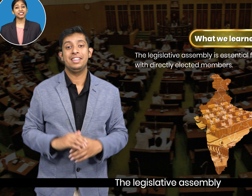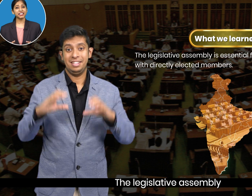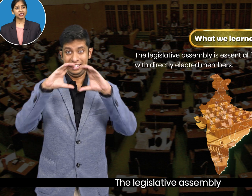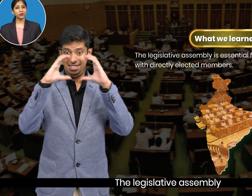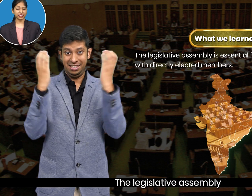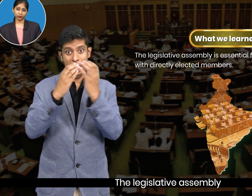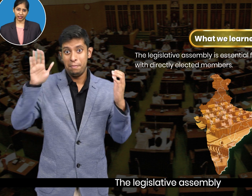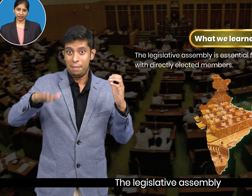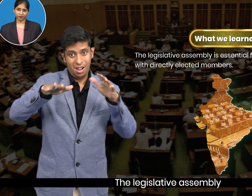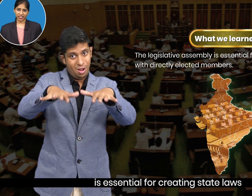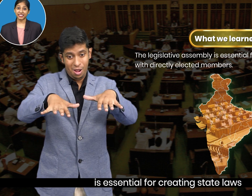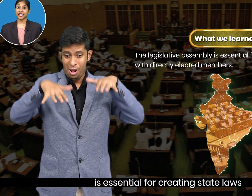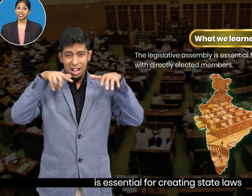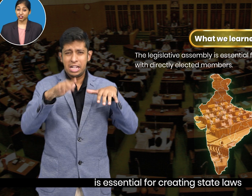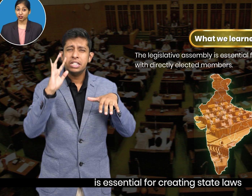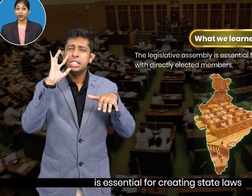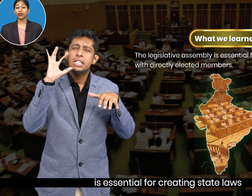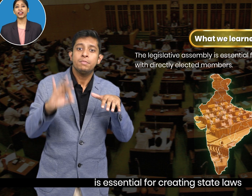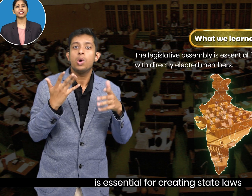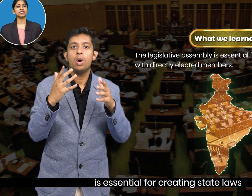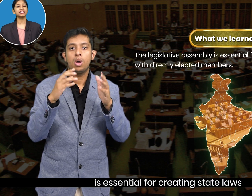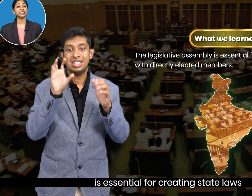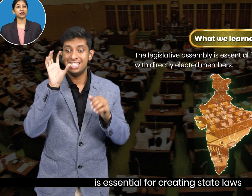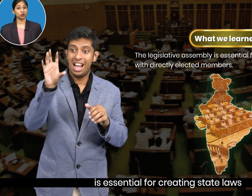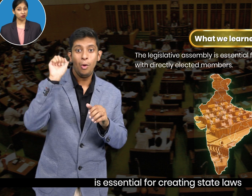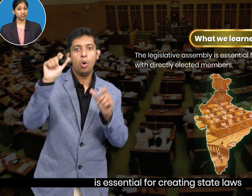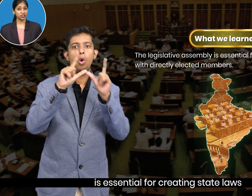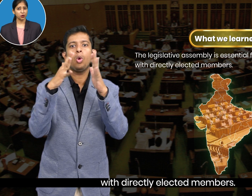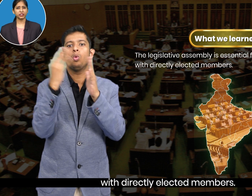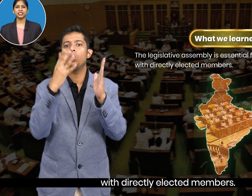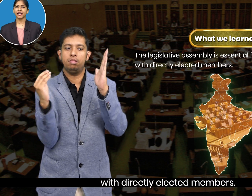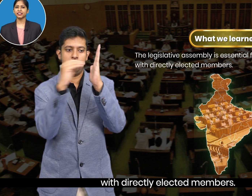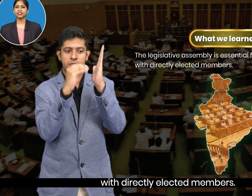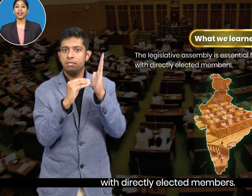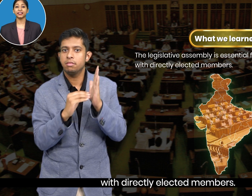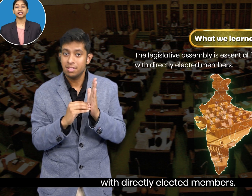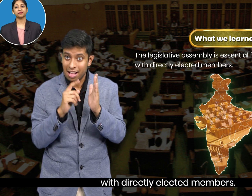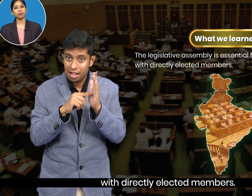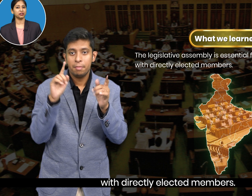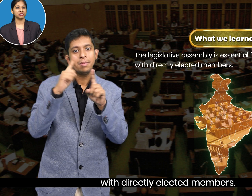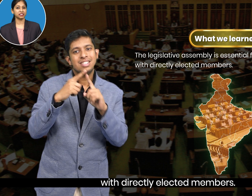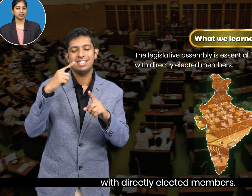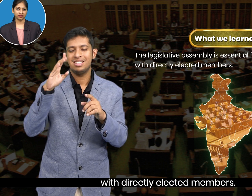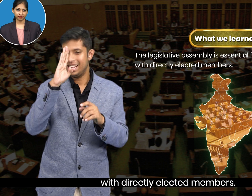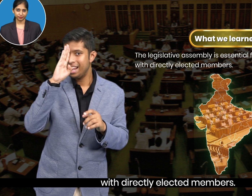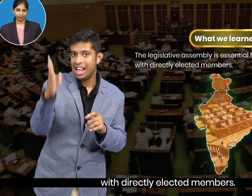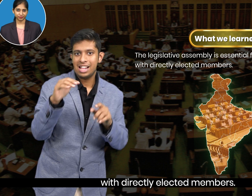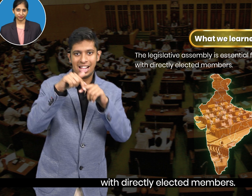The Legislative Assembly is essential for creating state laws with directly elected